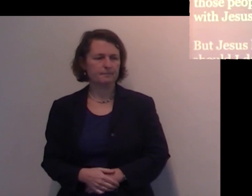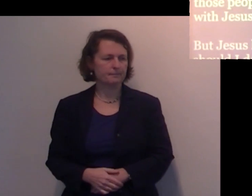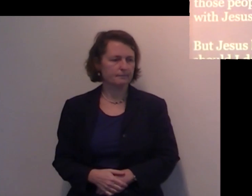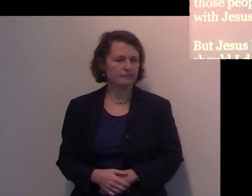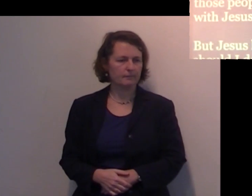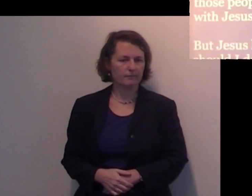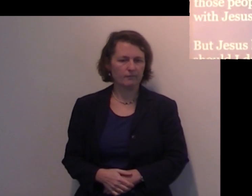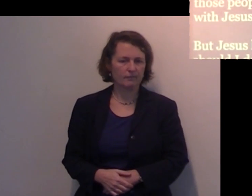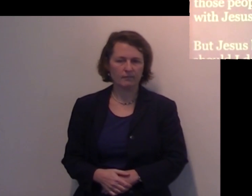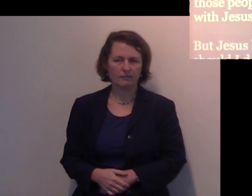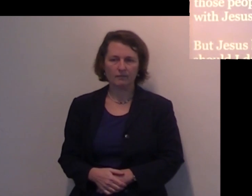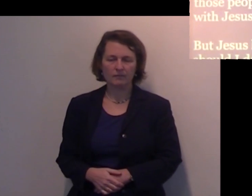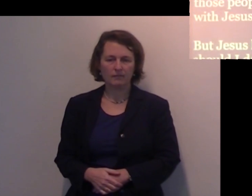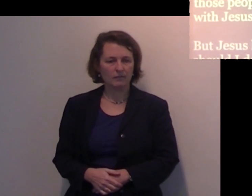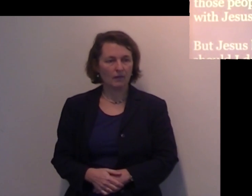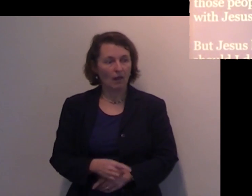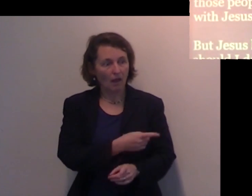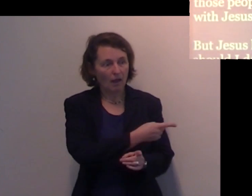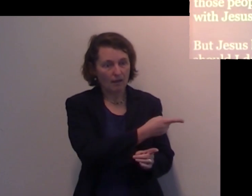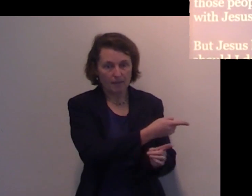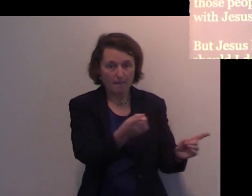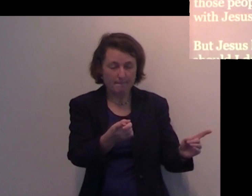He will bring those people to heaven.